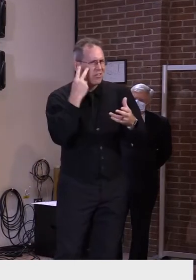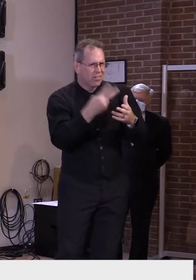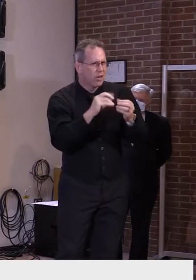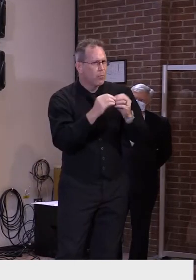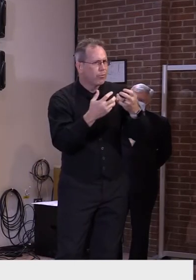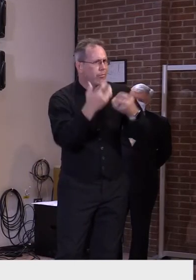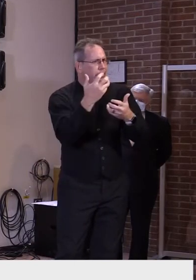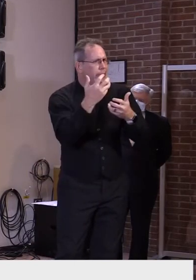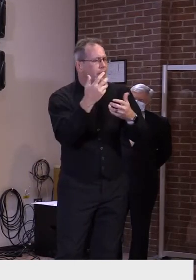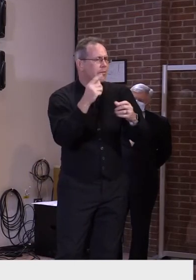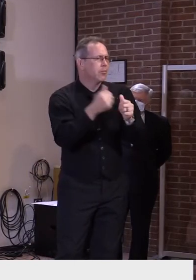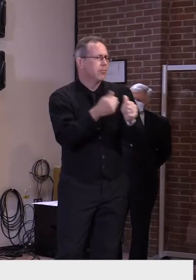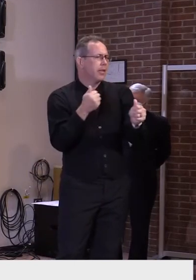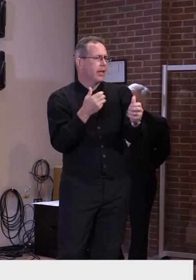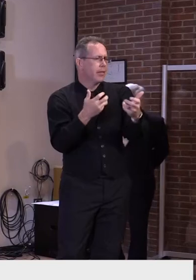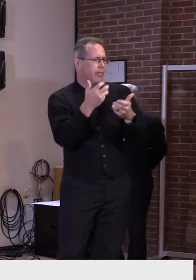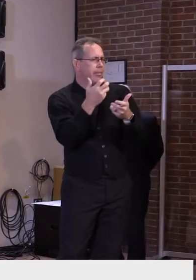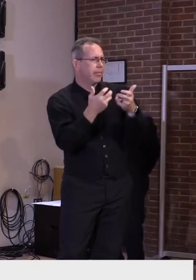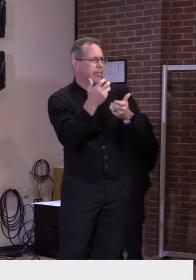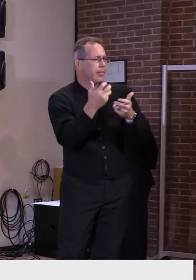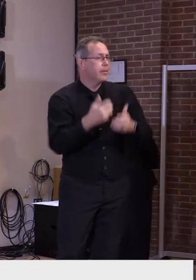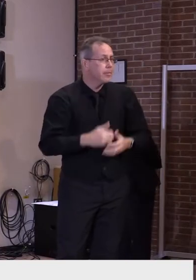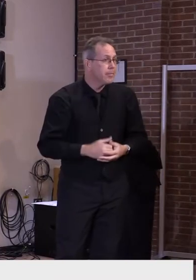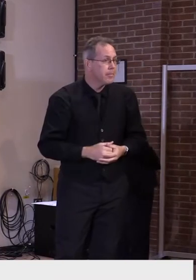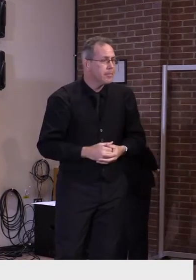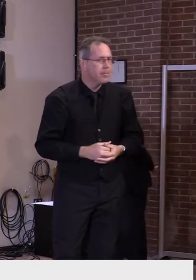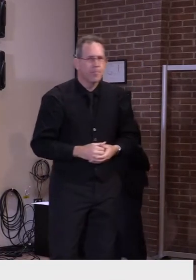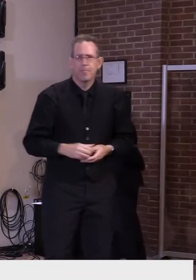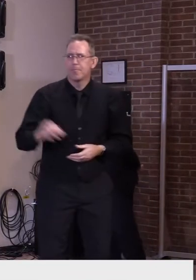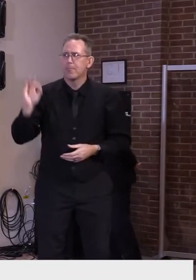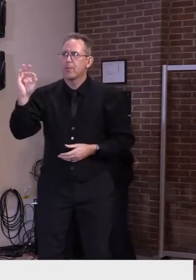Thank you. That's it for me.